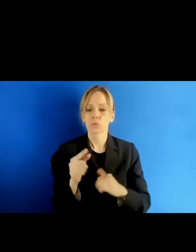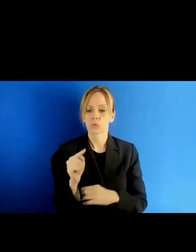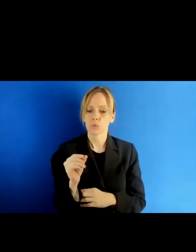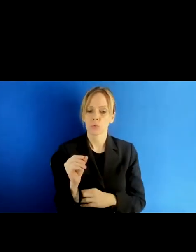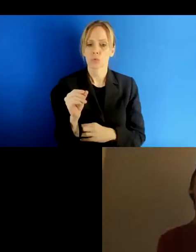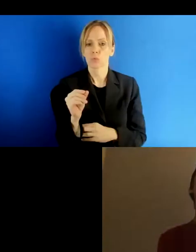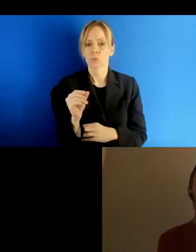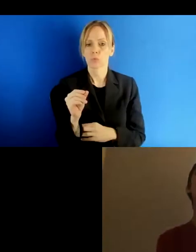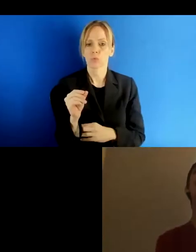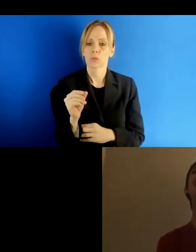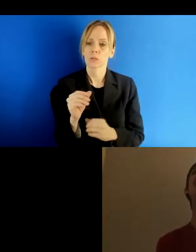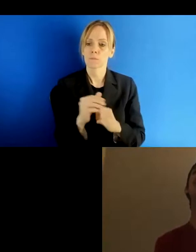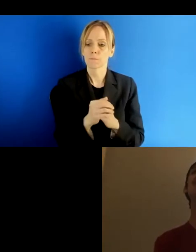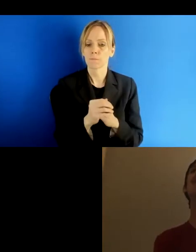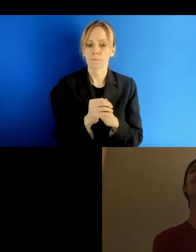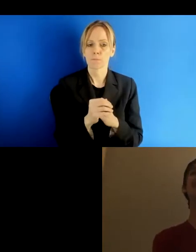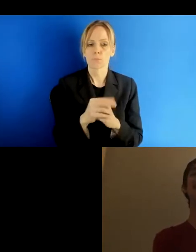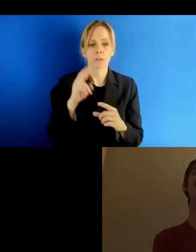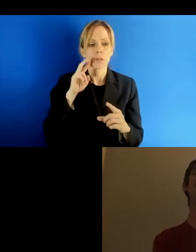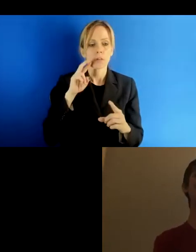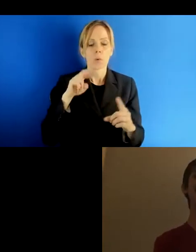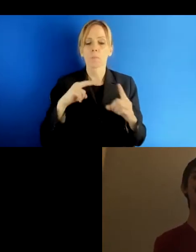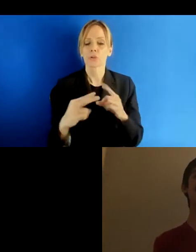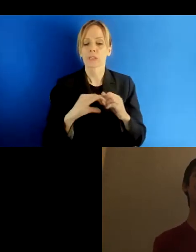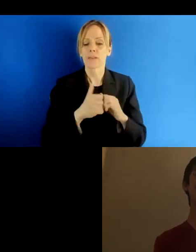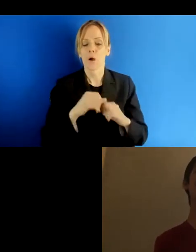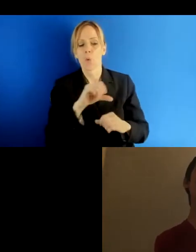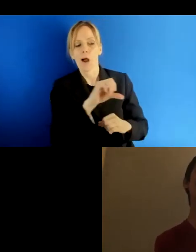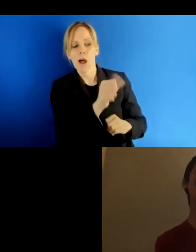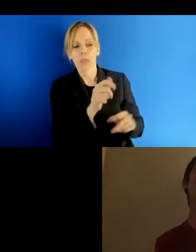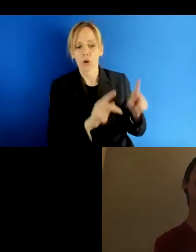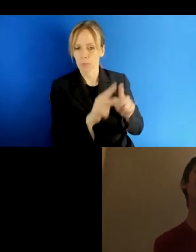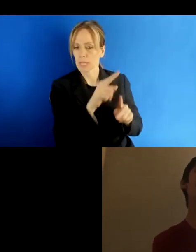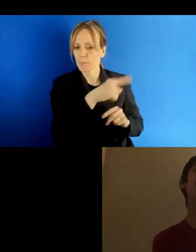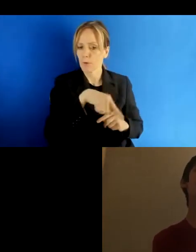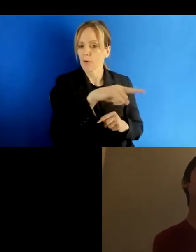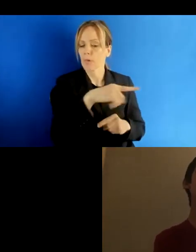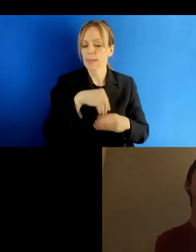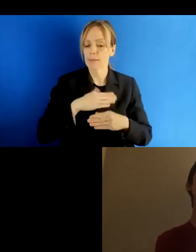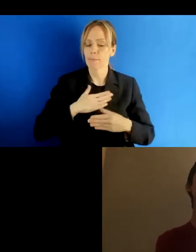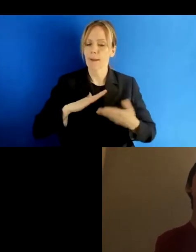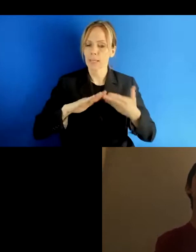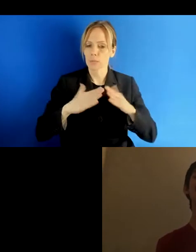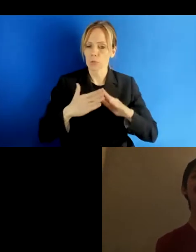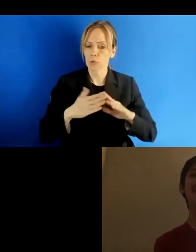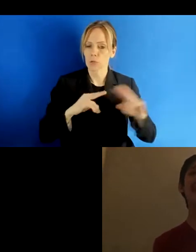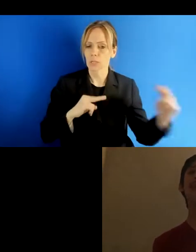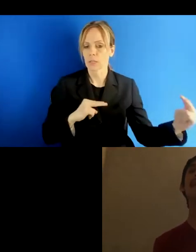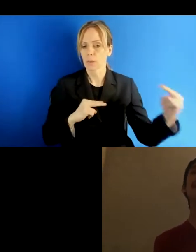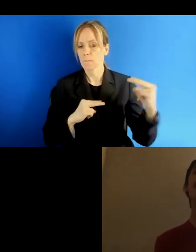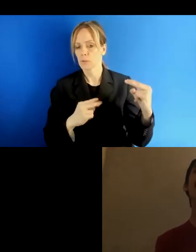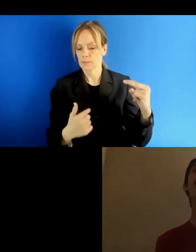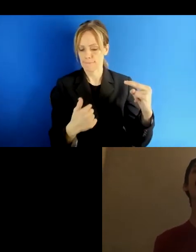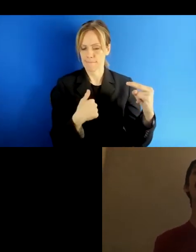perceive how others in my community perceive me